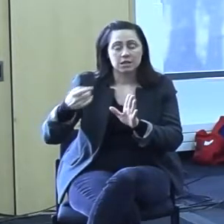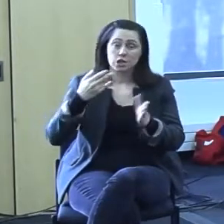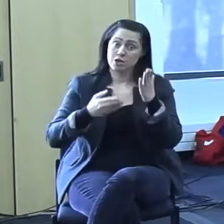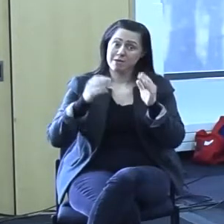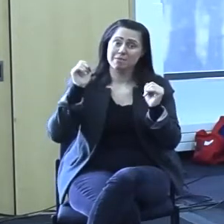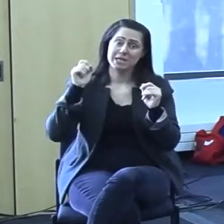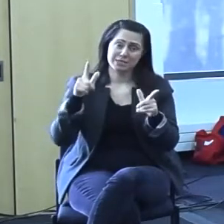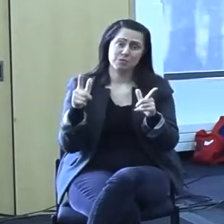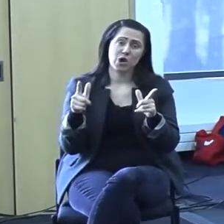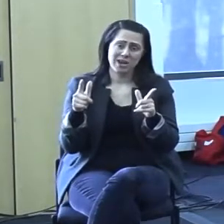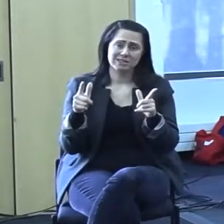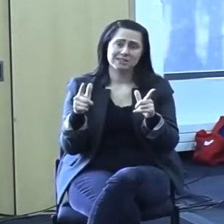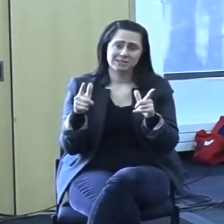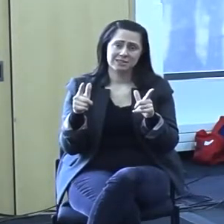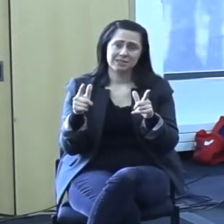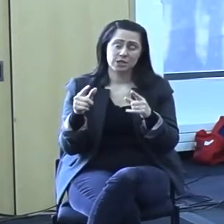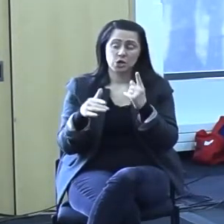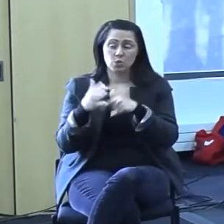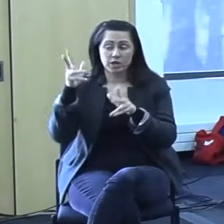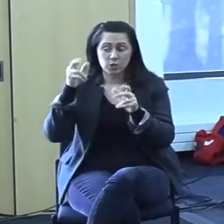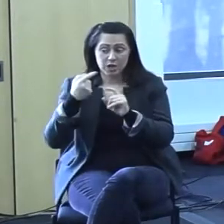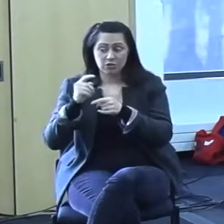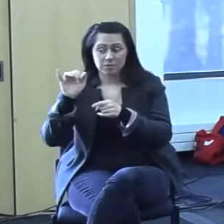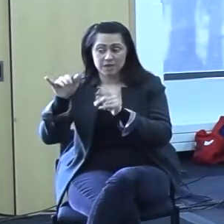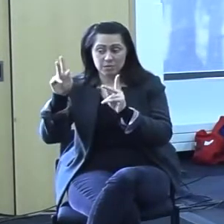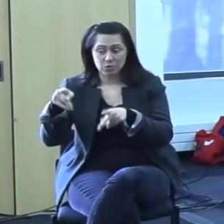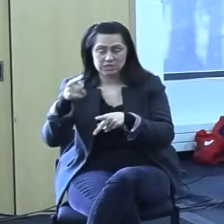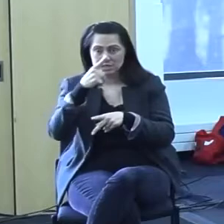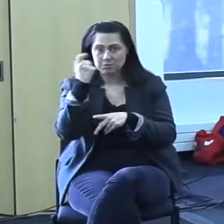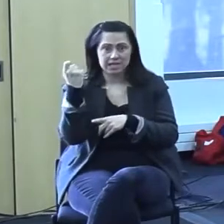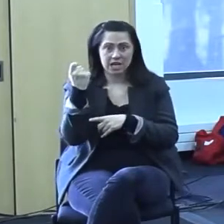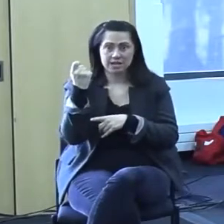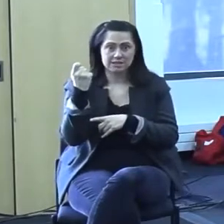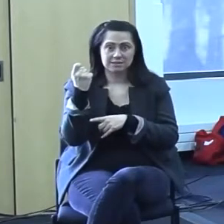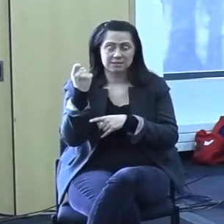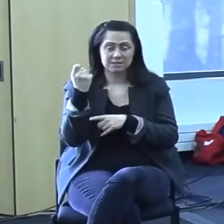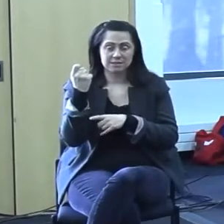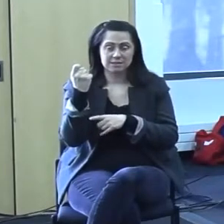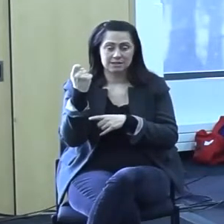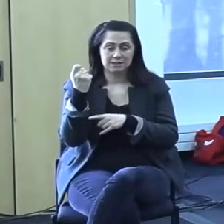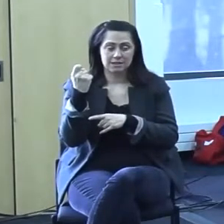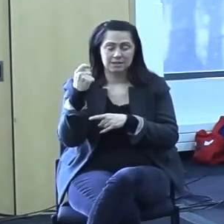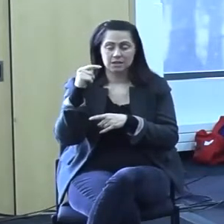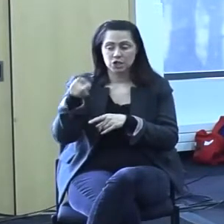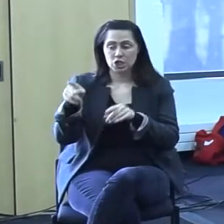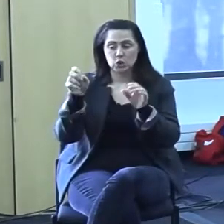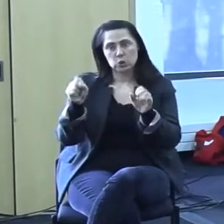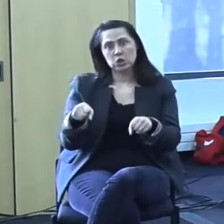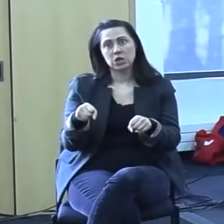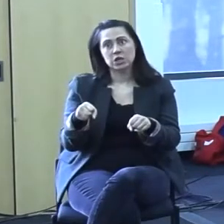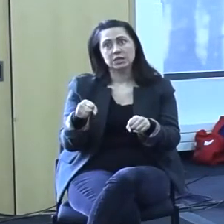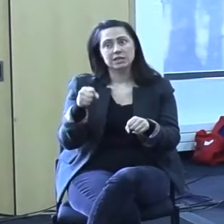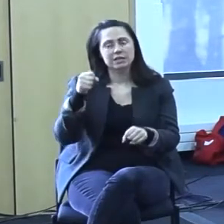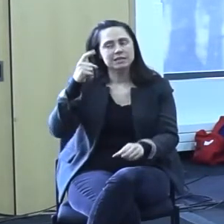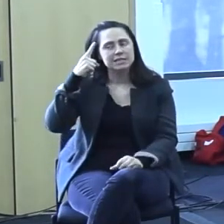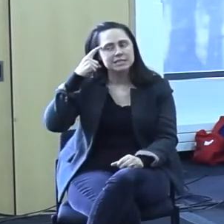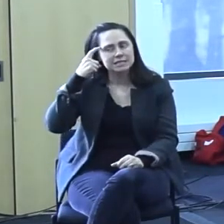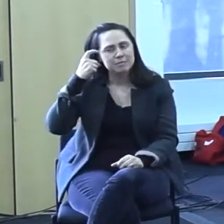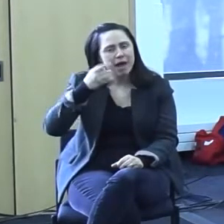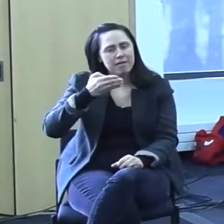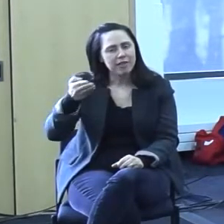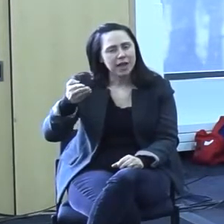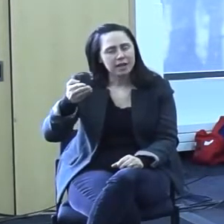be surprised what you hear from them because you could suspect